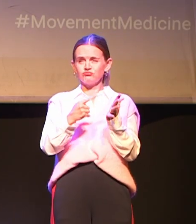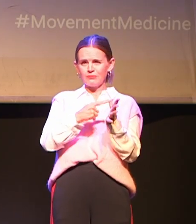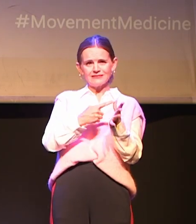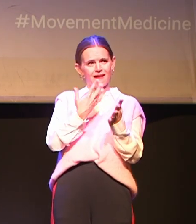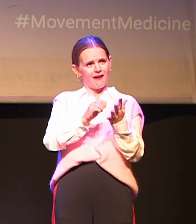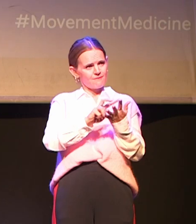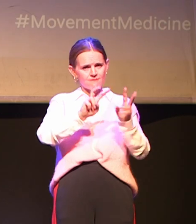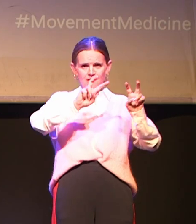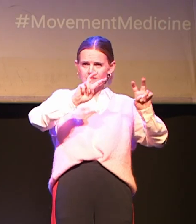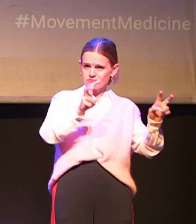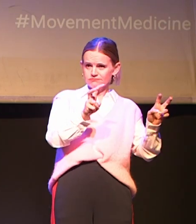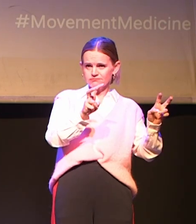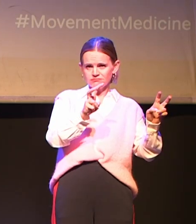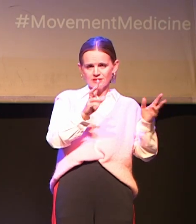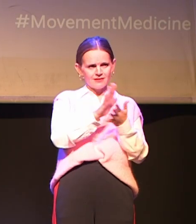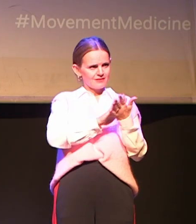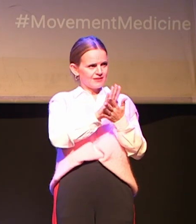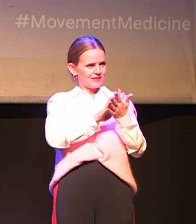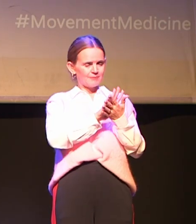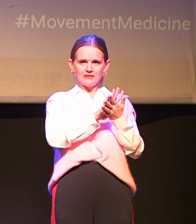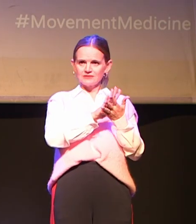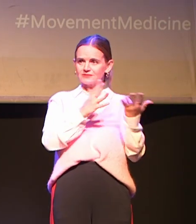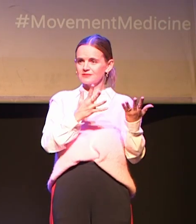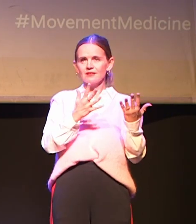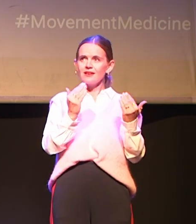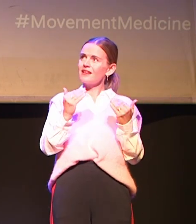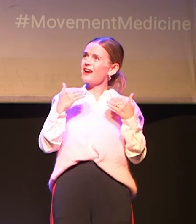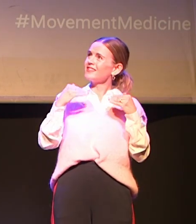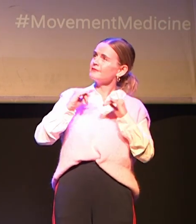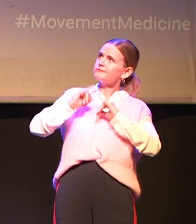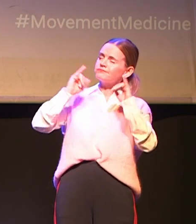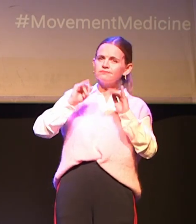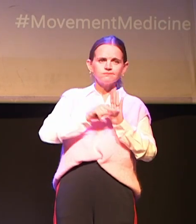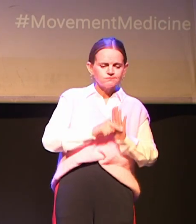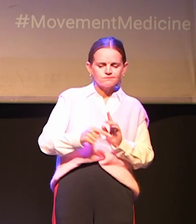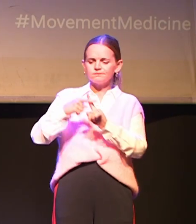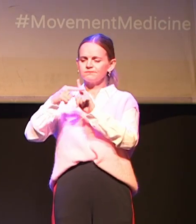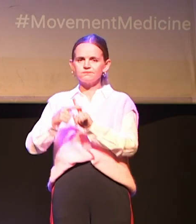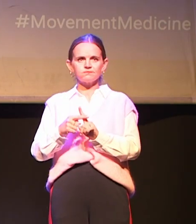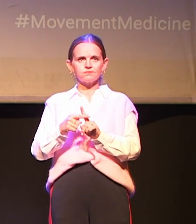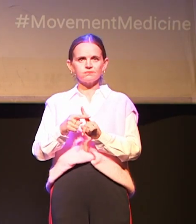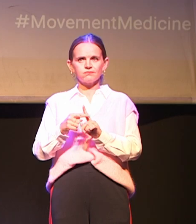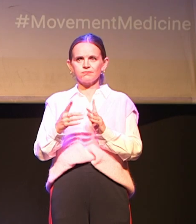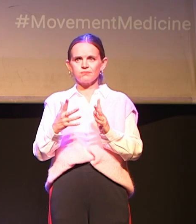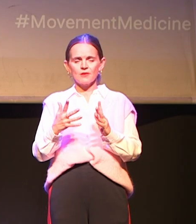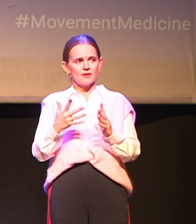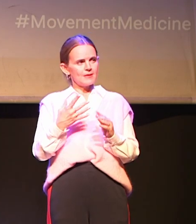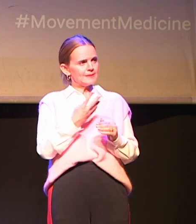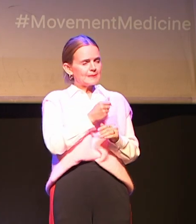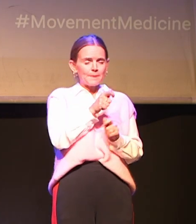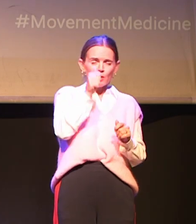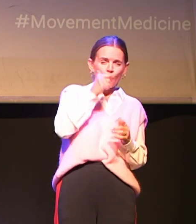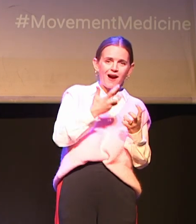wickedness in high and low places. Right? I'm going to ask us, for those of us who know how to pray, pray. Right?